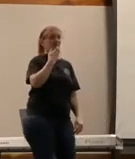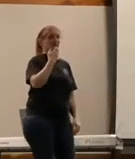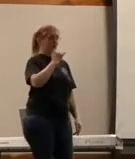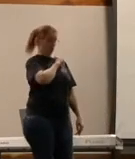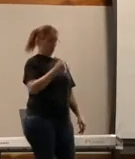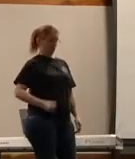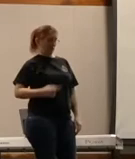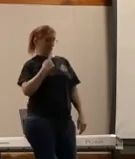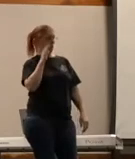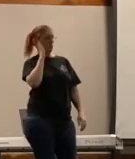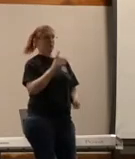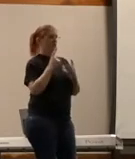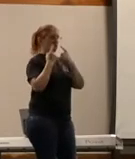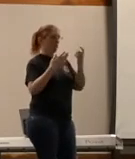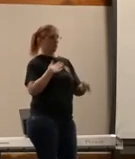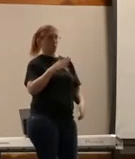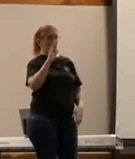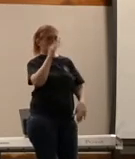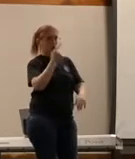that. I won't.